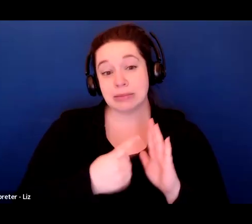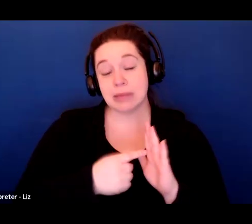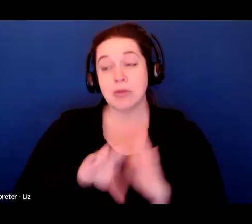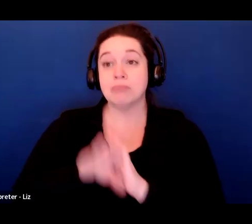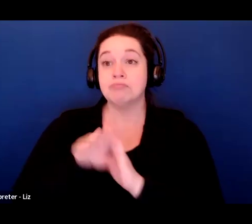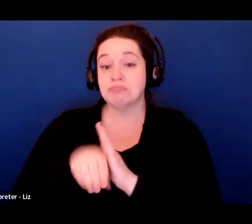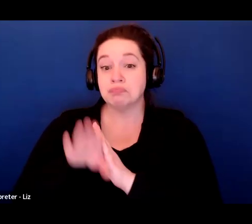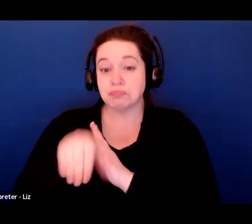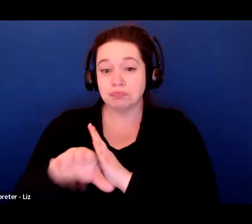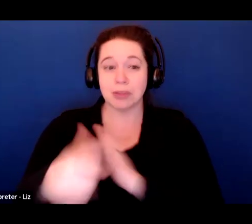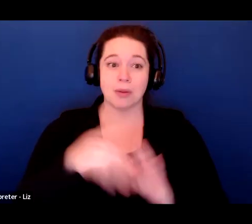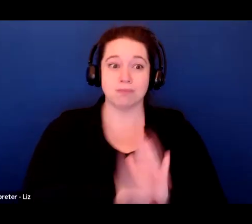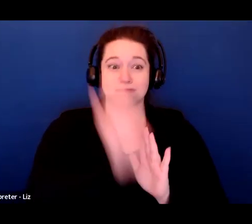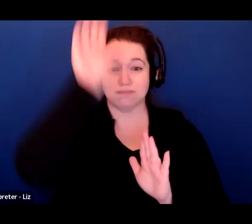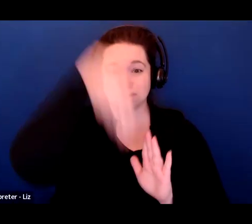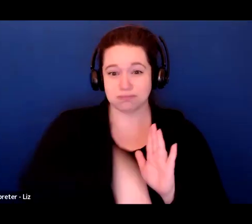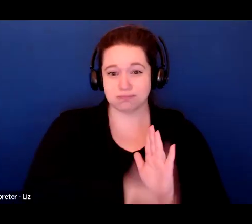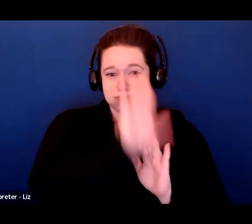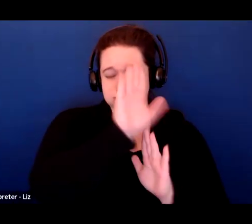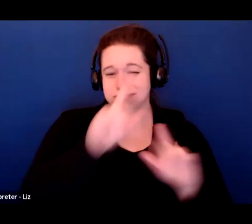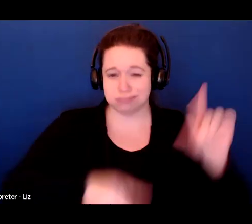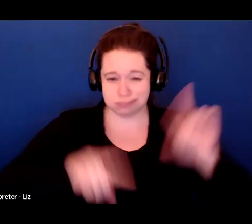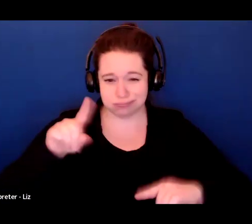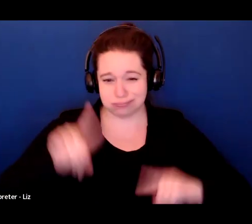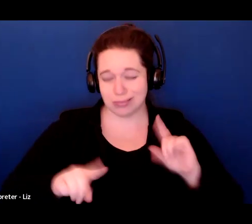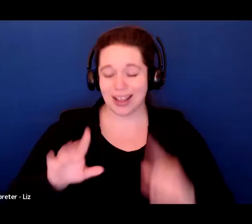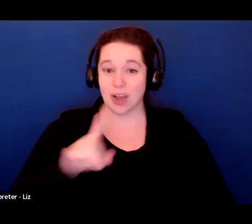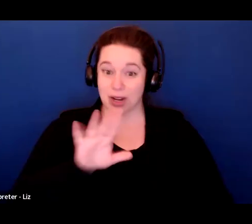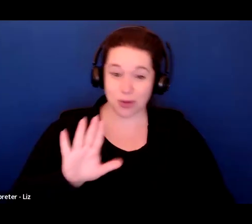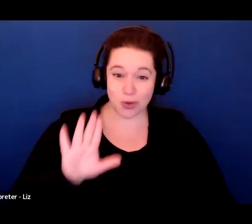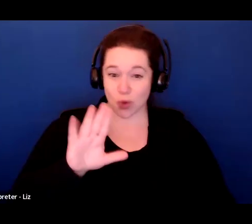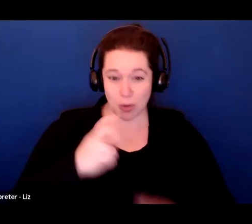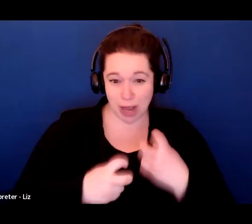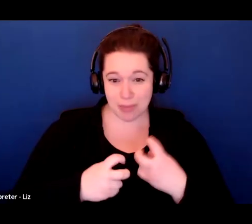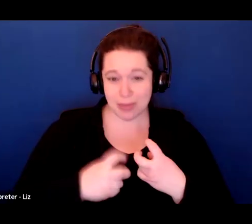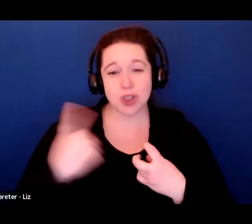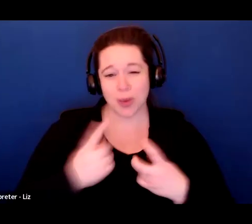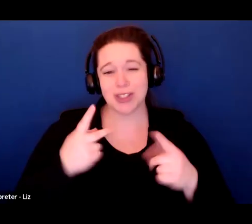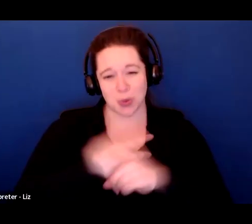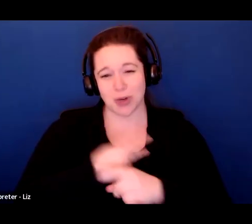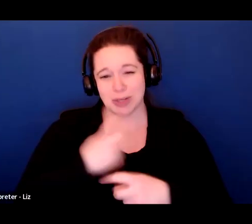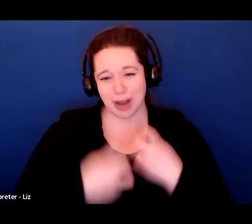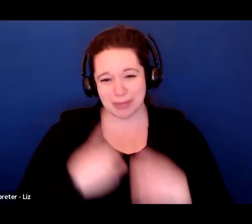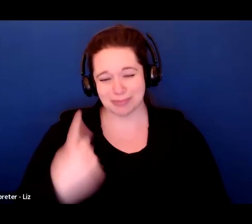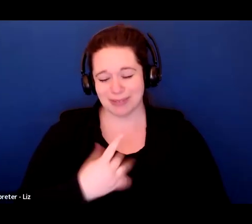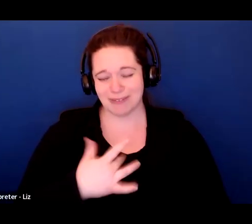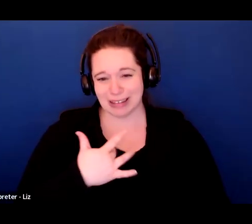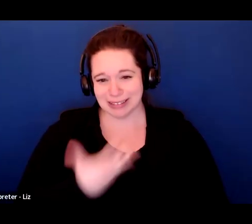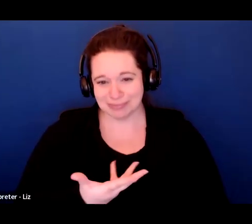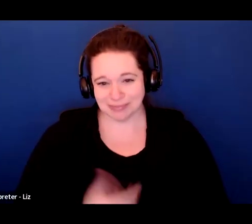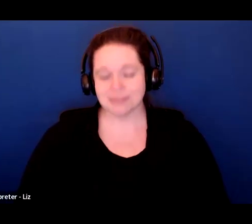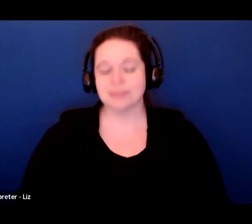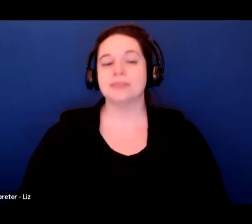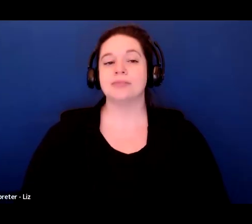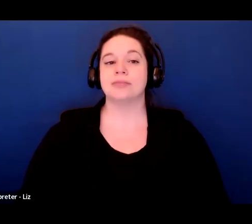extreme than maybe for other people. But when it's your problem, it's the worst problem. So, in looking at